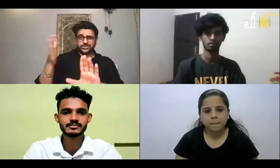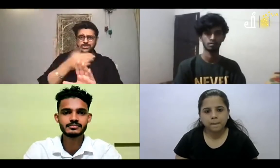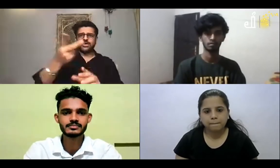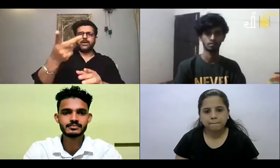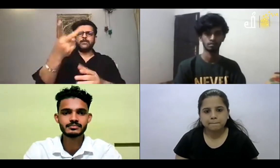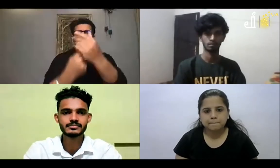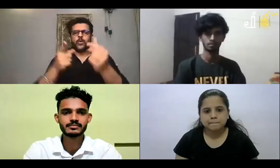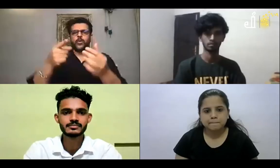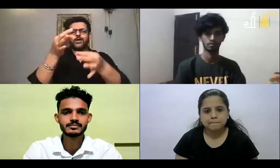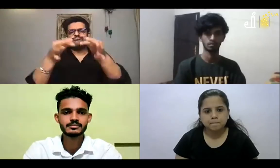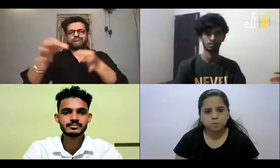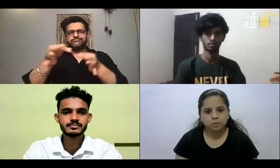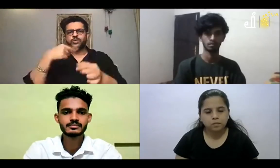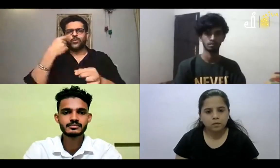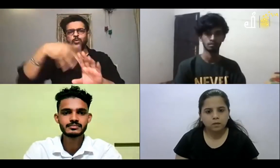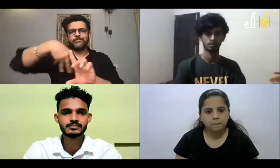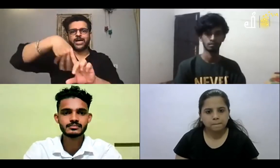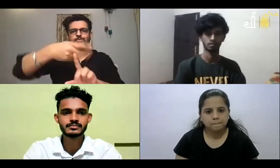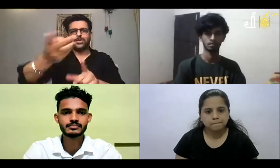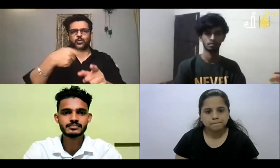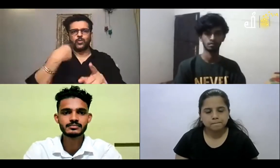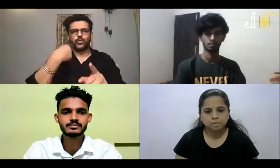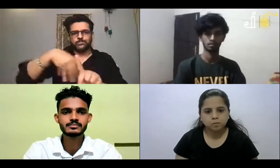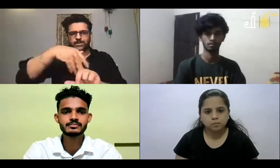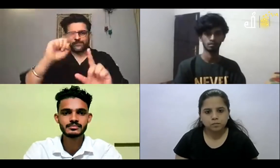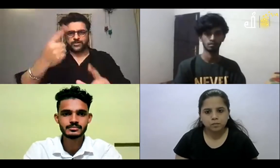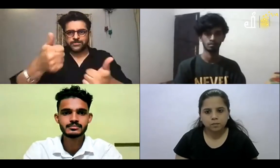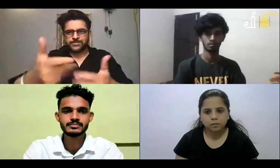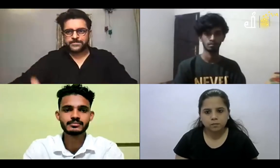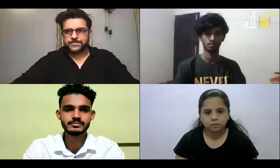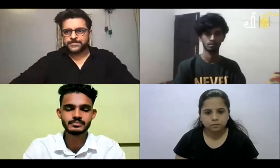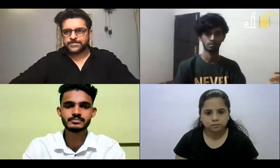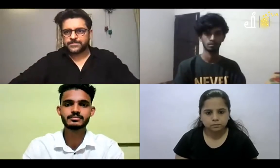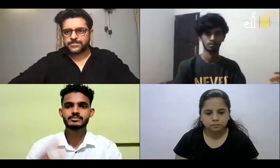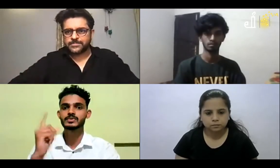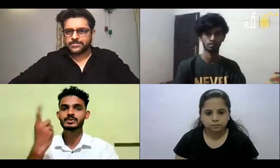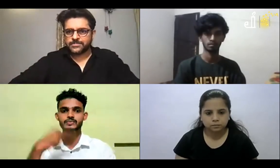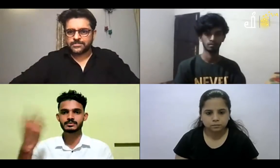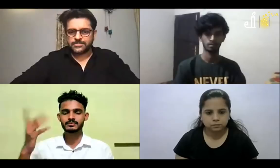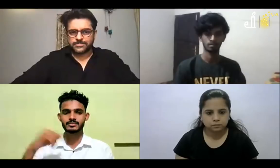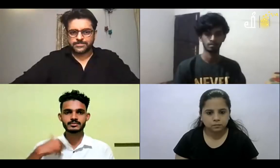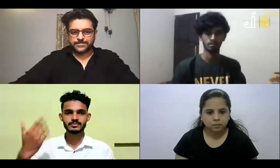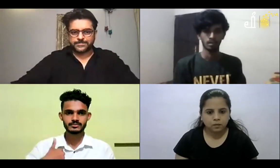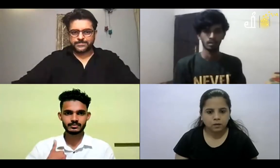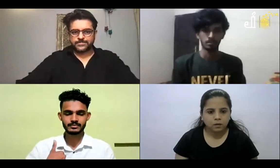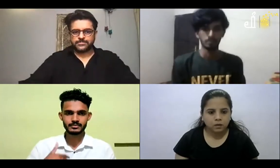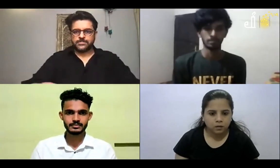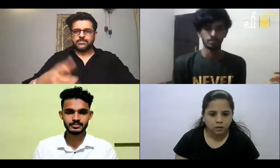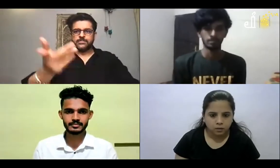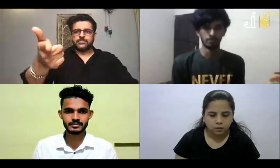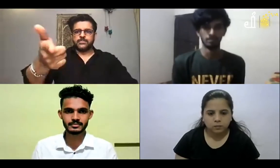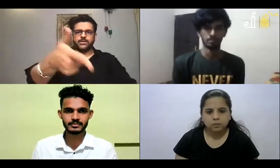was the reason? Firstly, I would want you to explain who you both are, what's your background like.